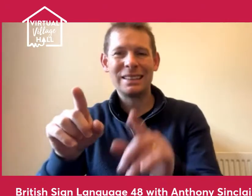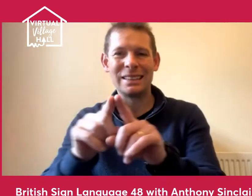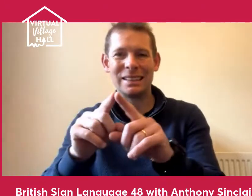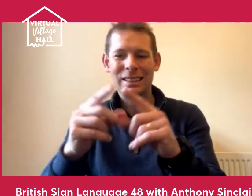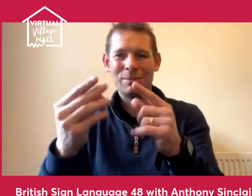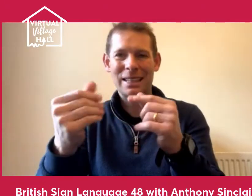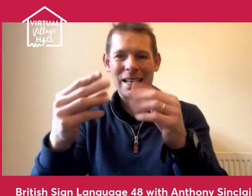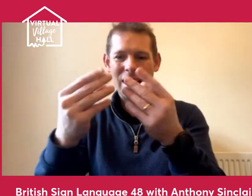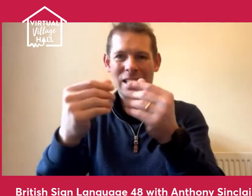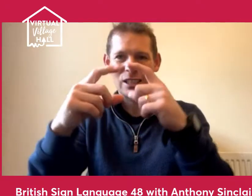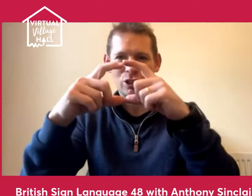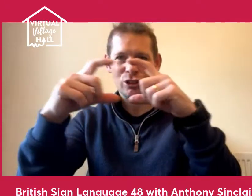move across.